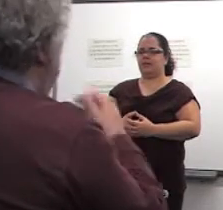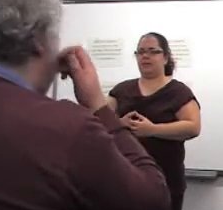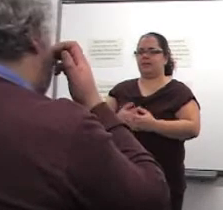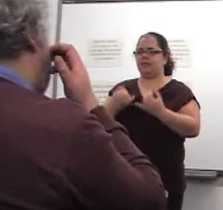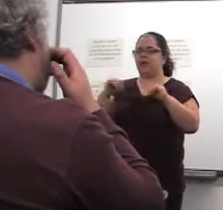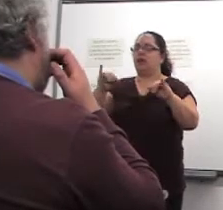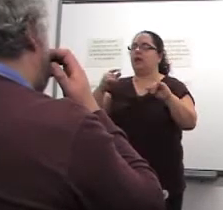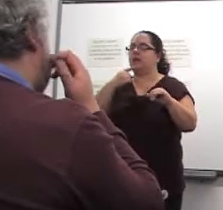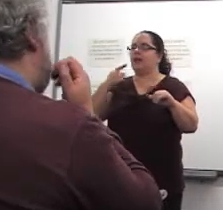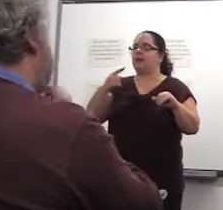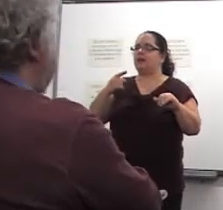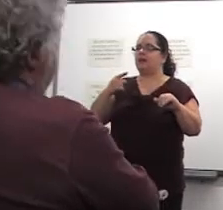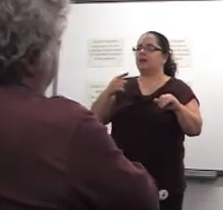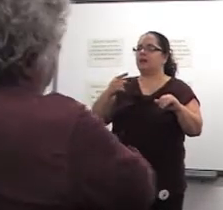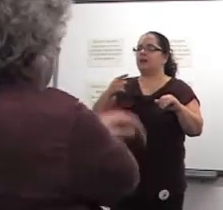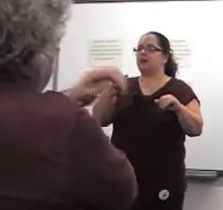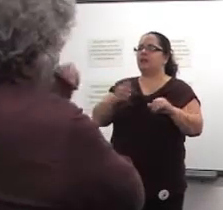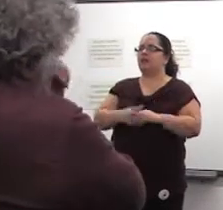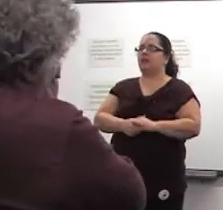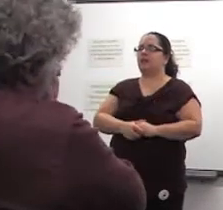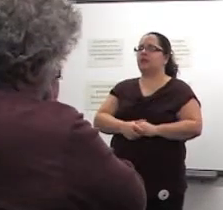Suddenly she said,